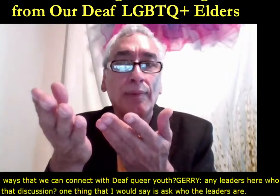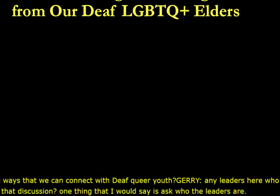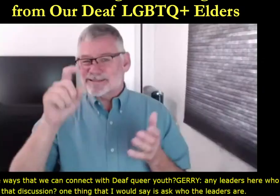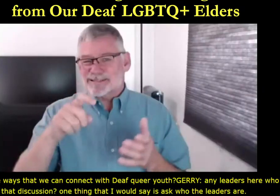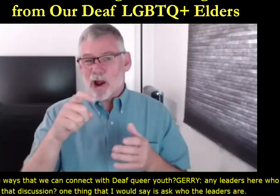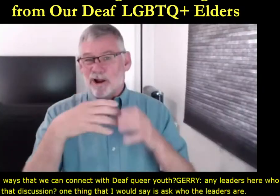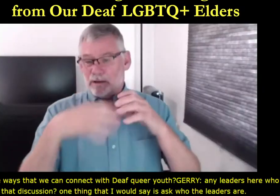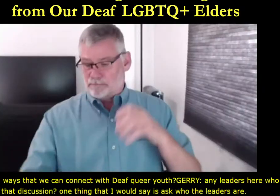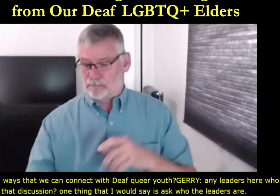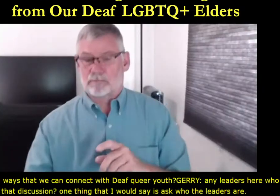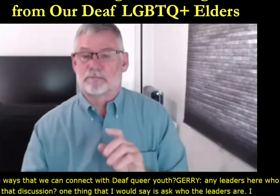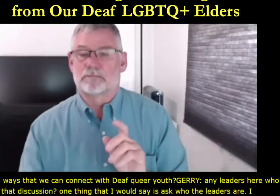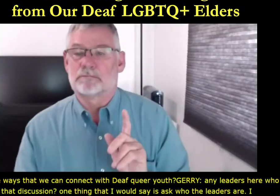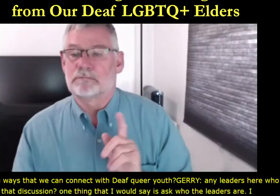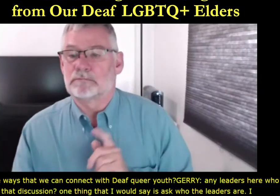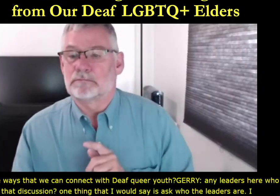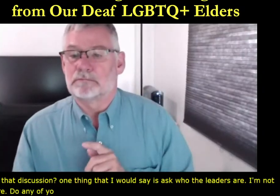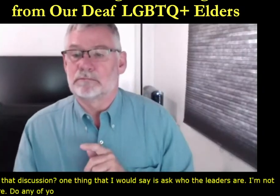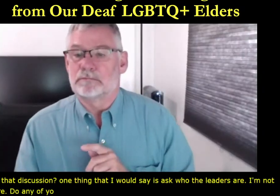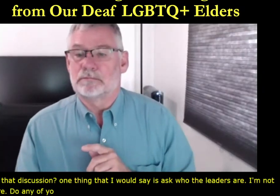great great well